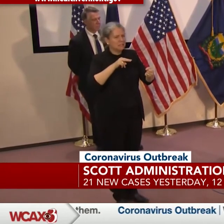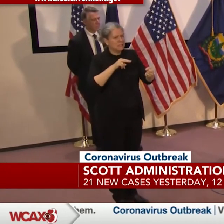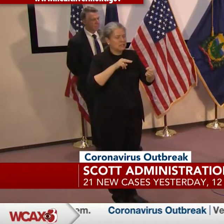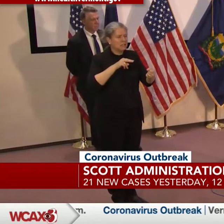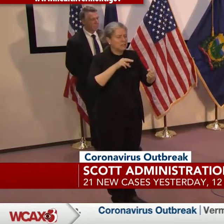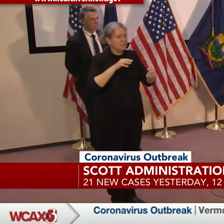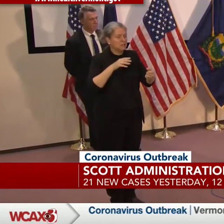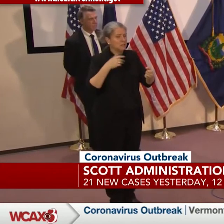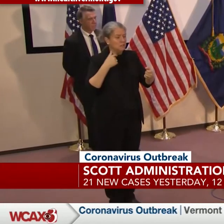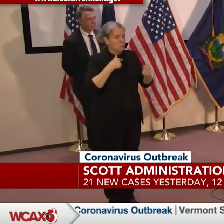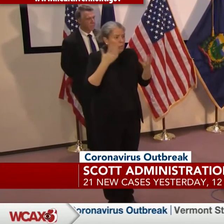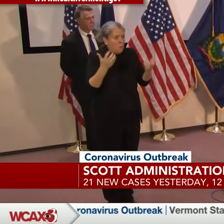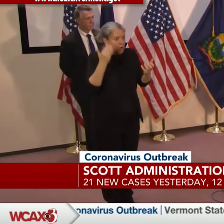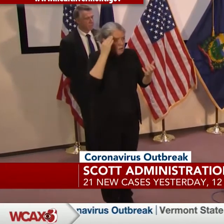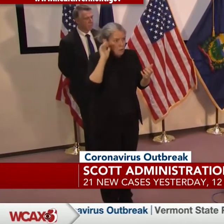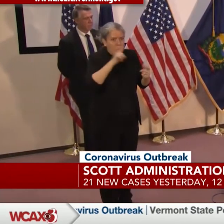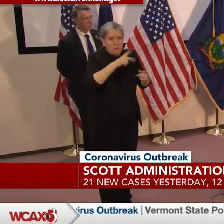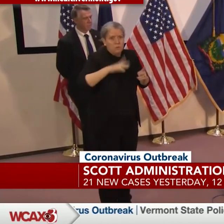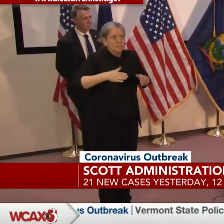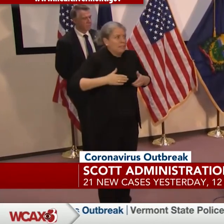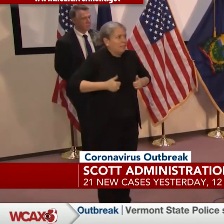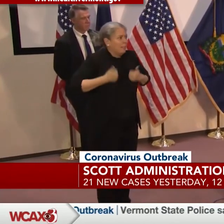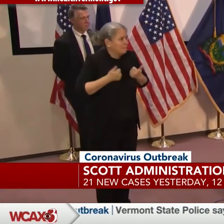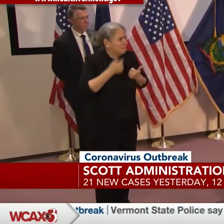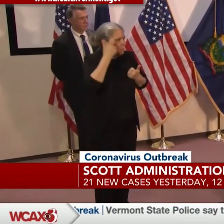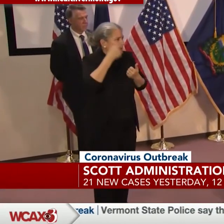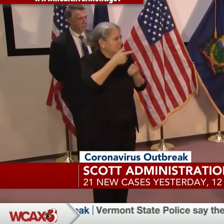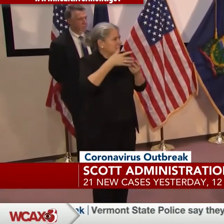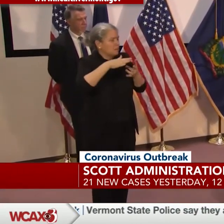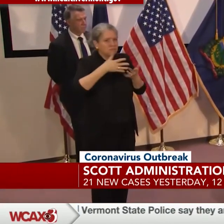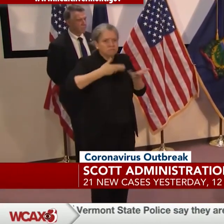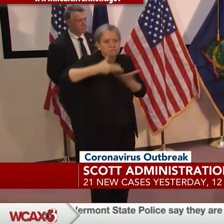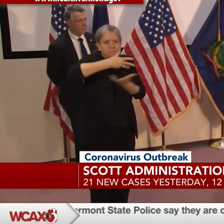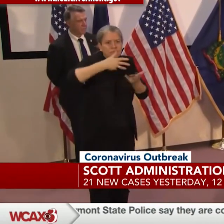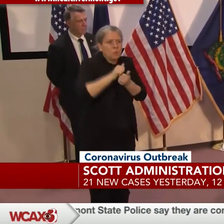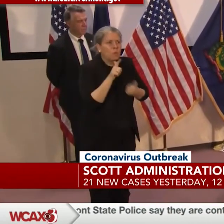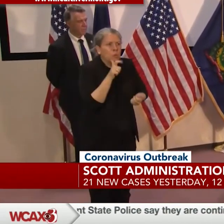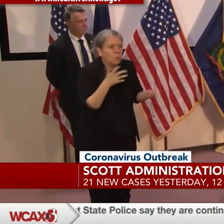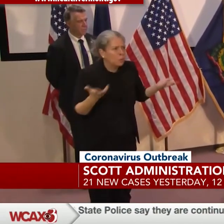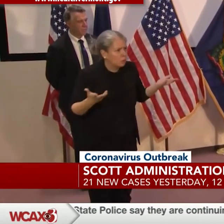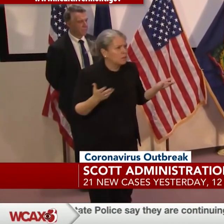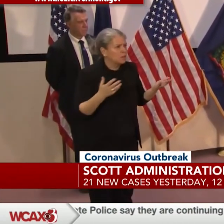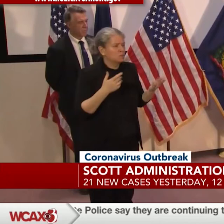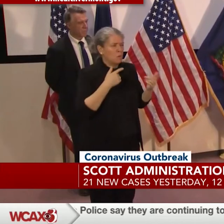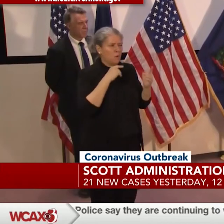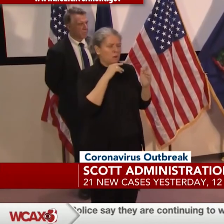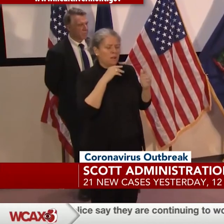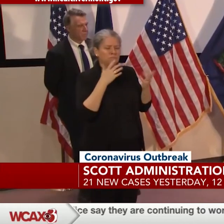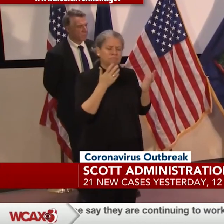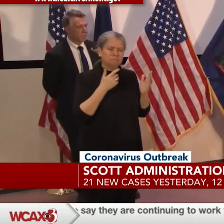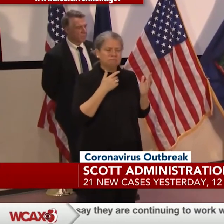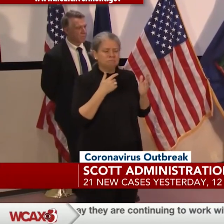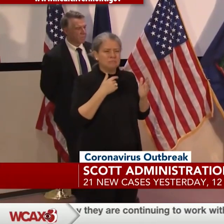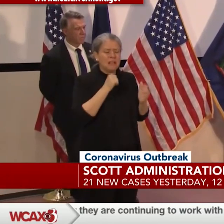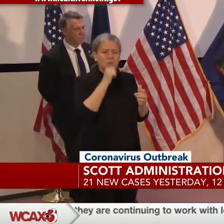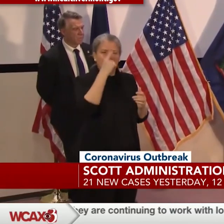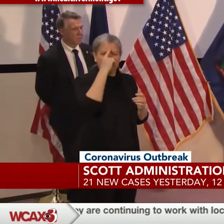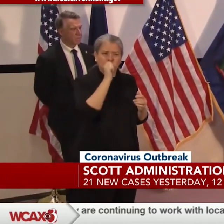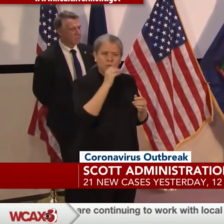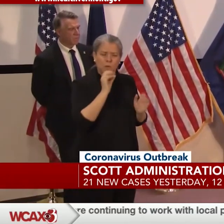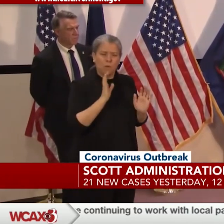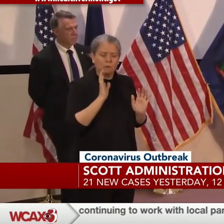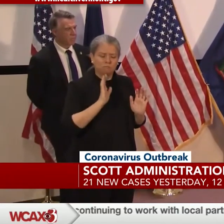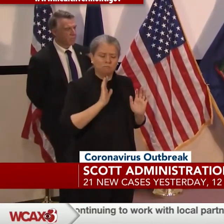Because we definitely want that data, as does everyone else. So I would hope that is not the case. With regard to the